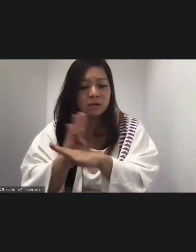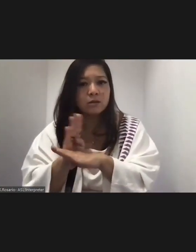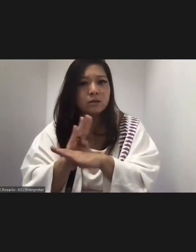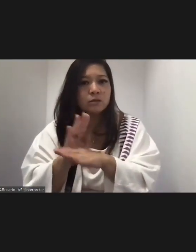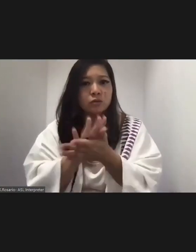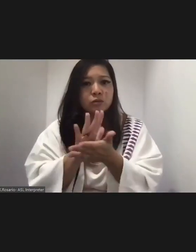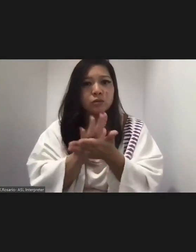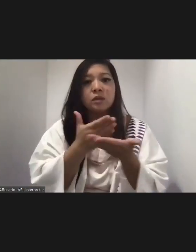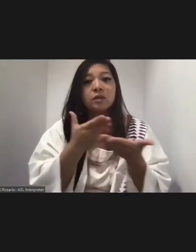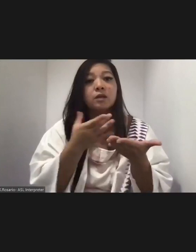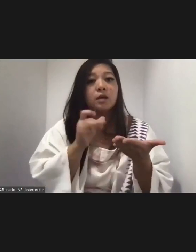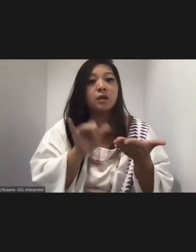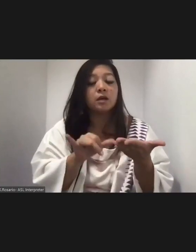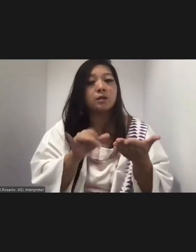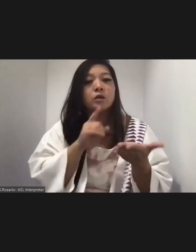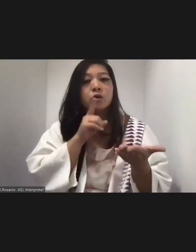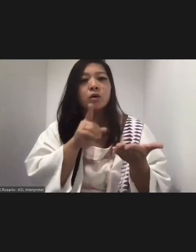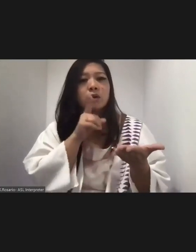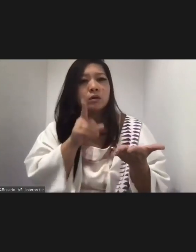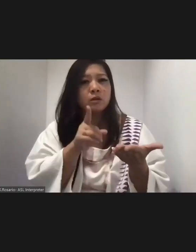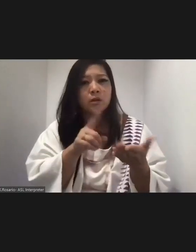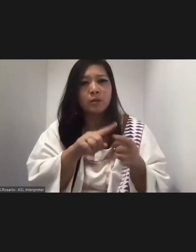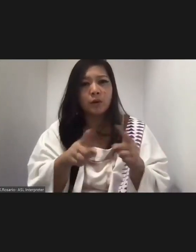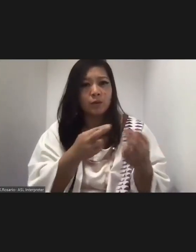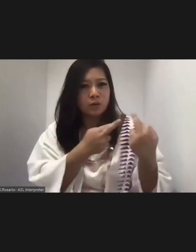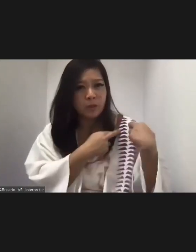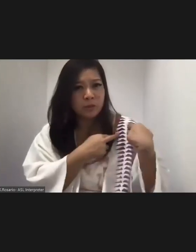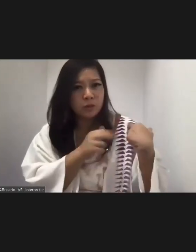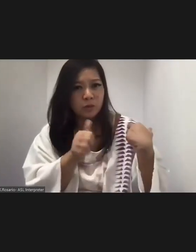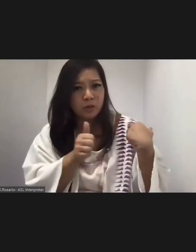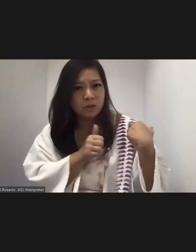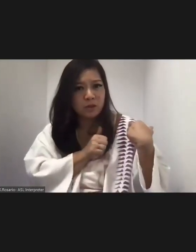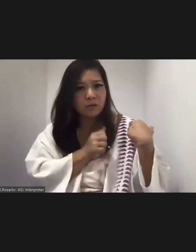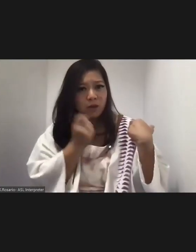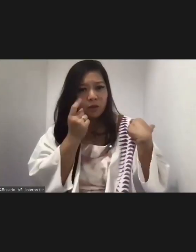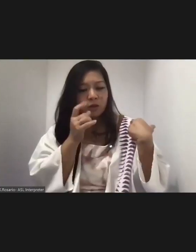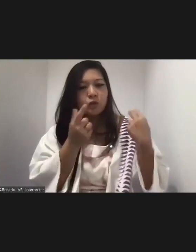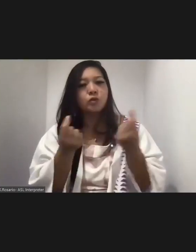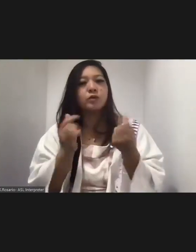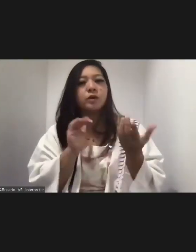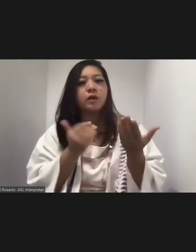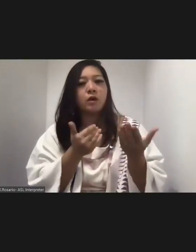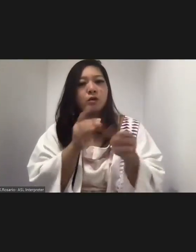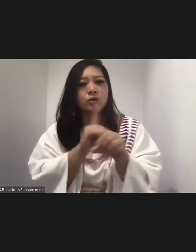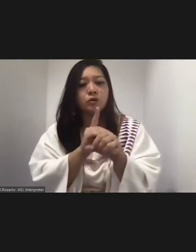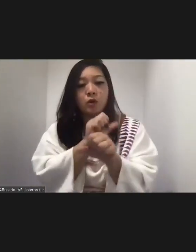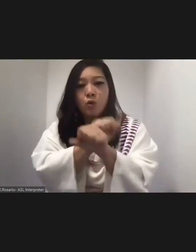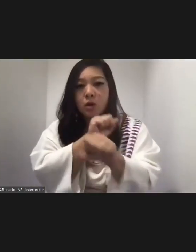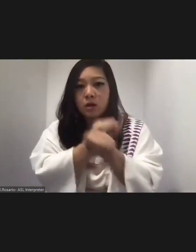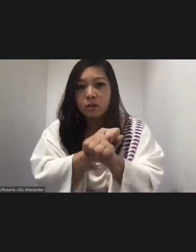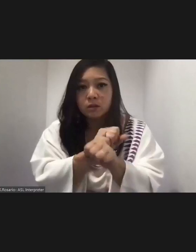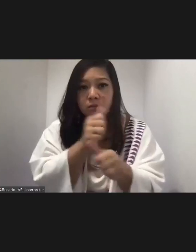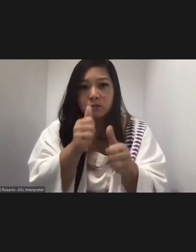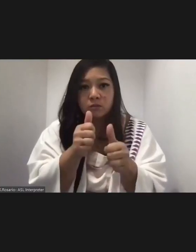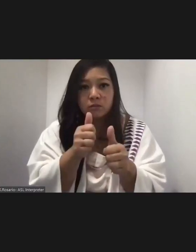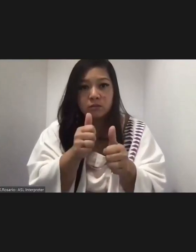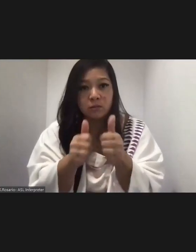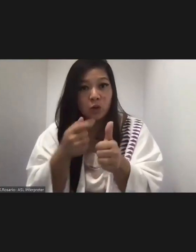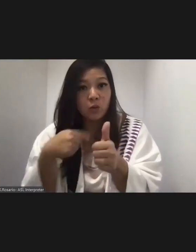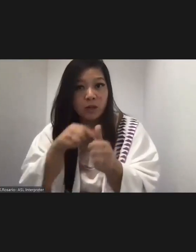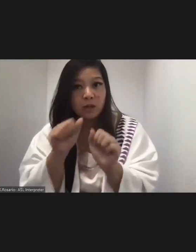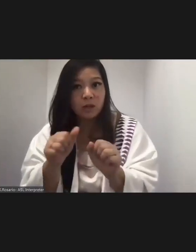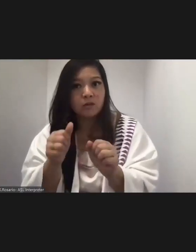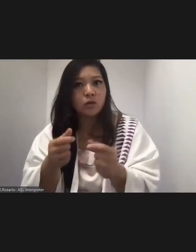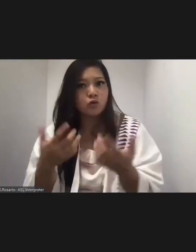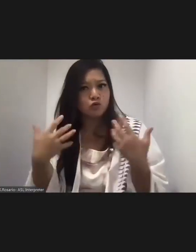Slowly but surely, by taking responsibility to ourselves and doing our duty to each other, we can come through this